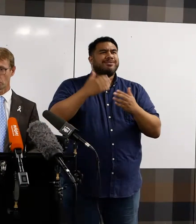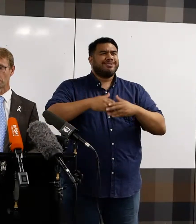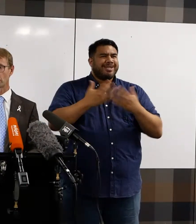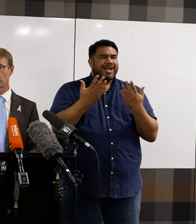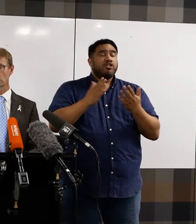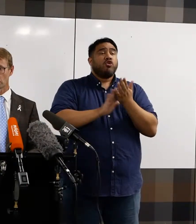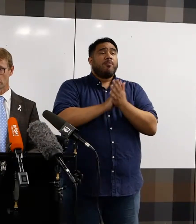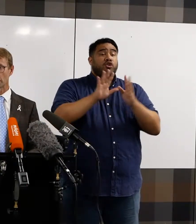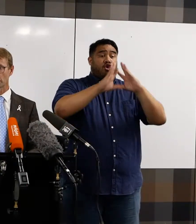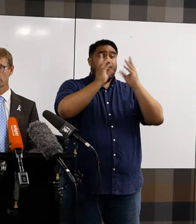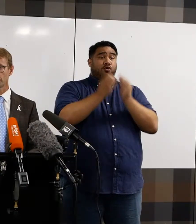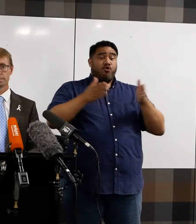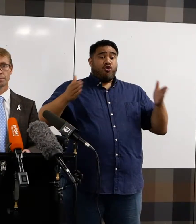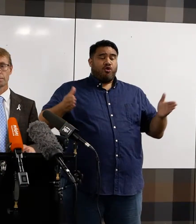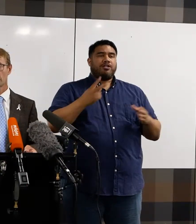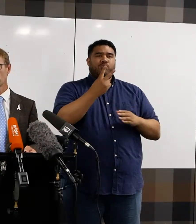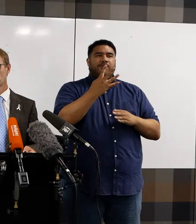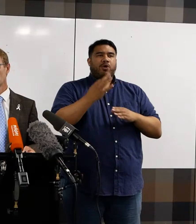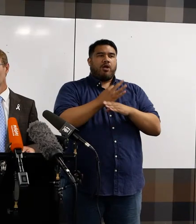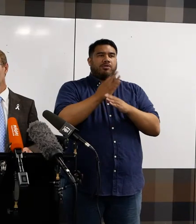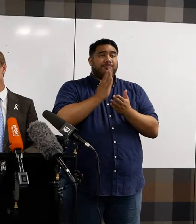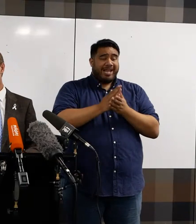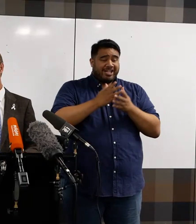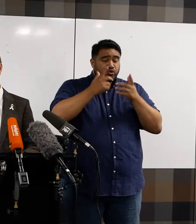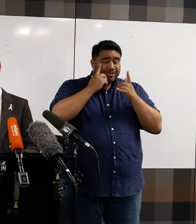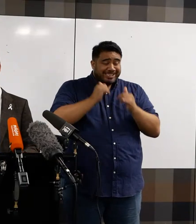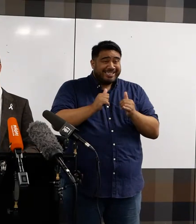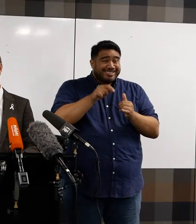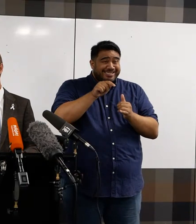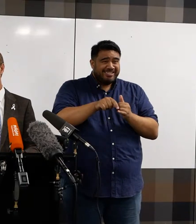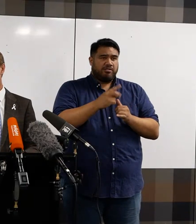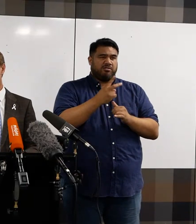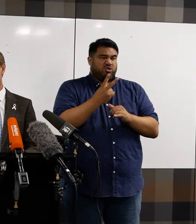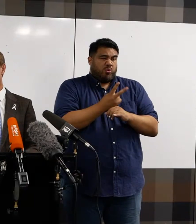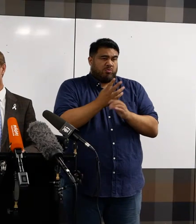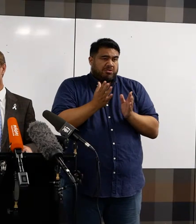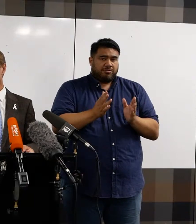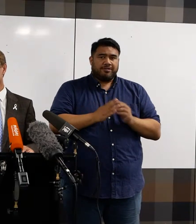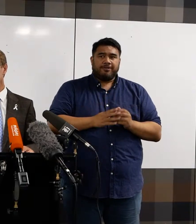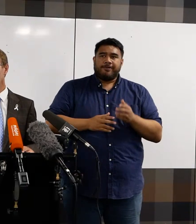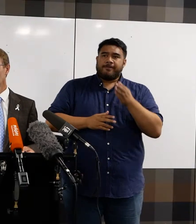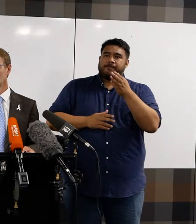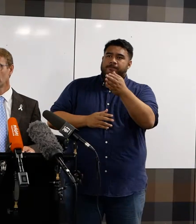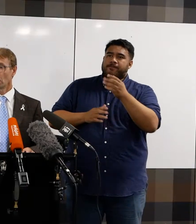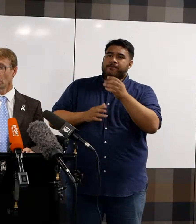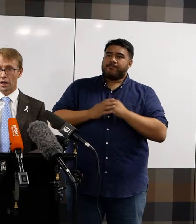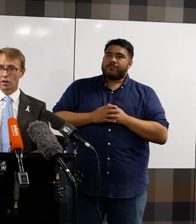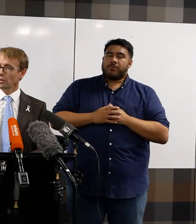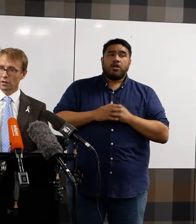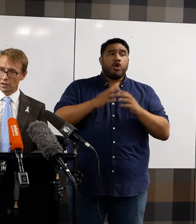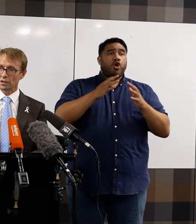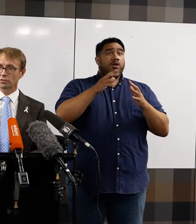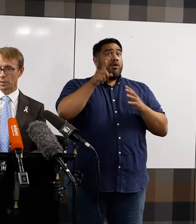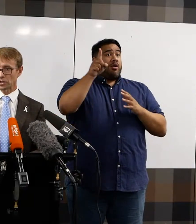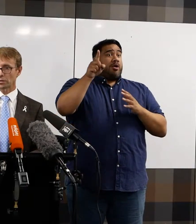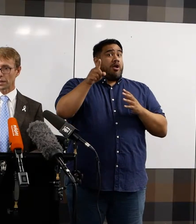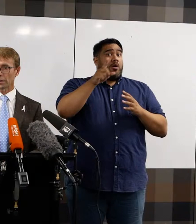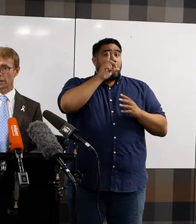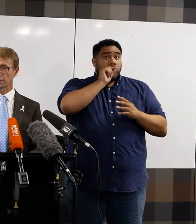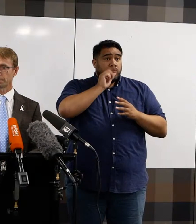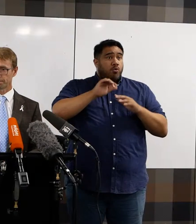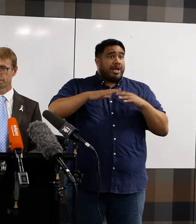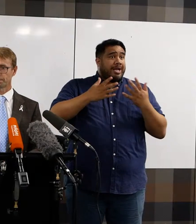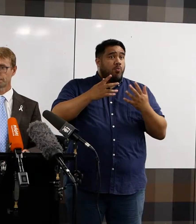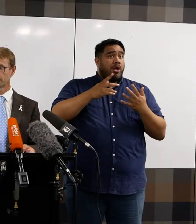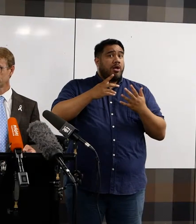usually about a 24-hour turnaround. Has anyone in Wuhan already been denied entry onto the flight? I don't have any information about